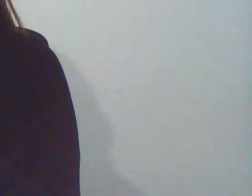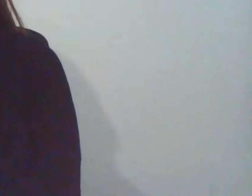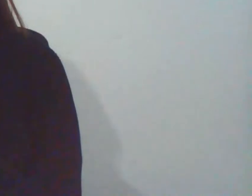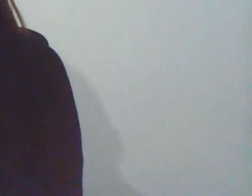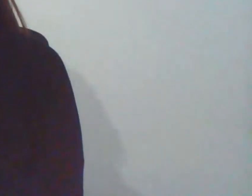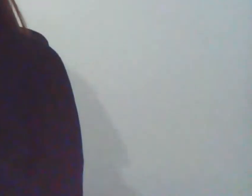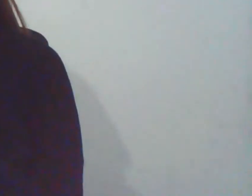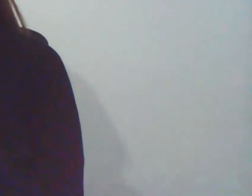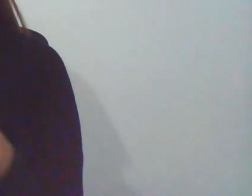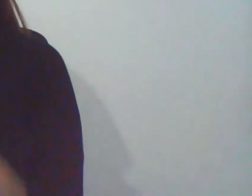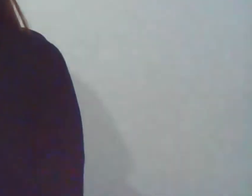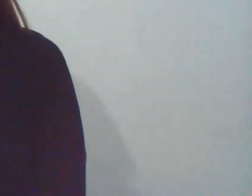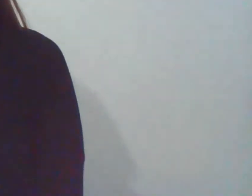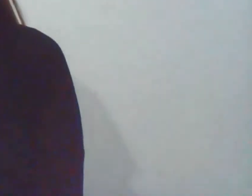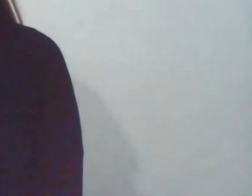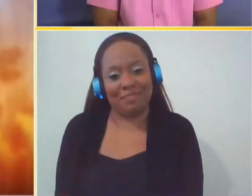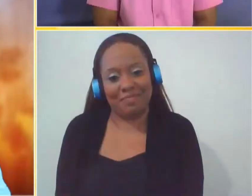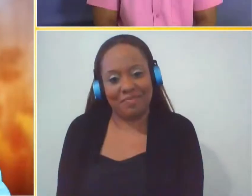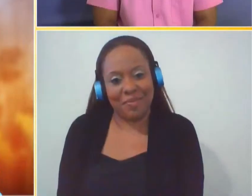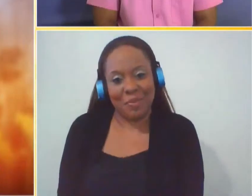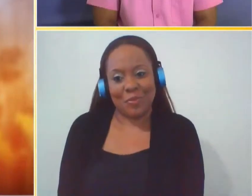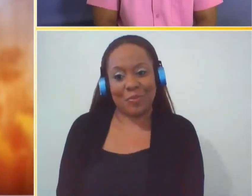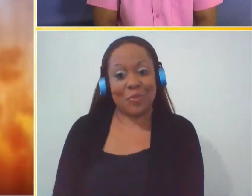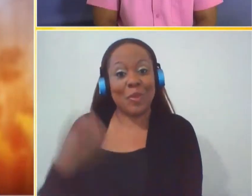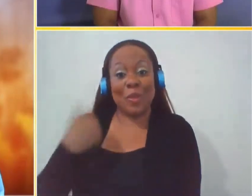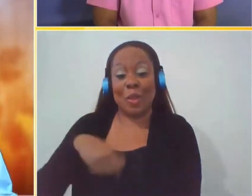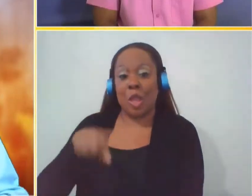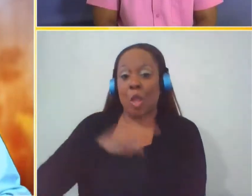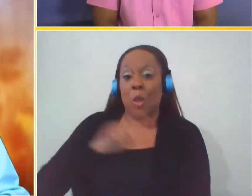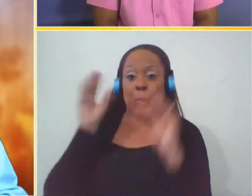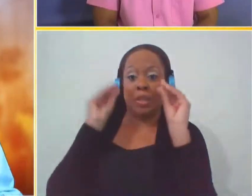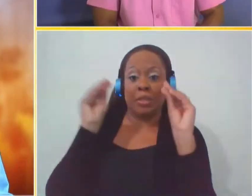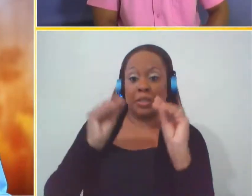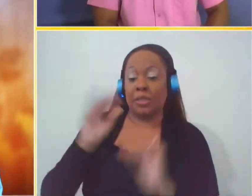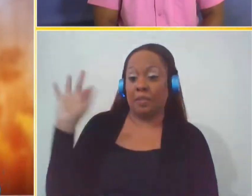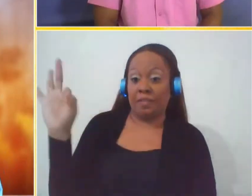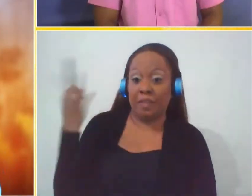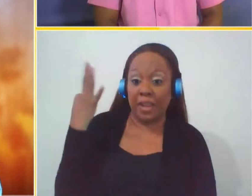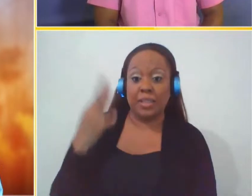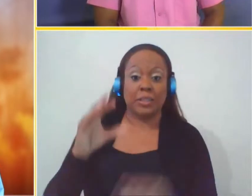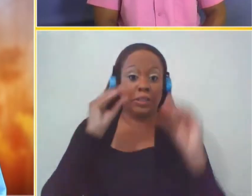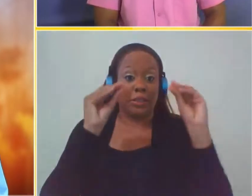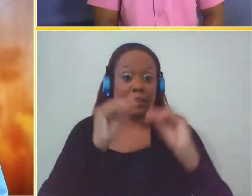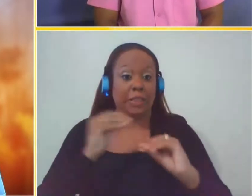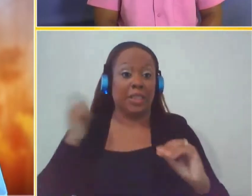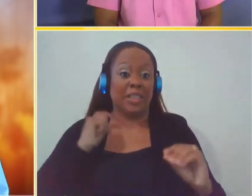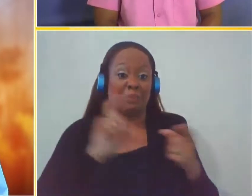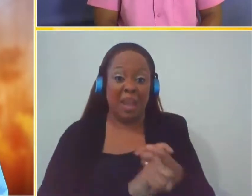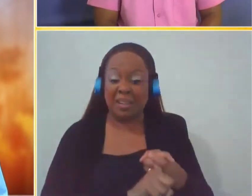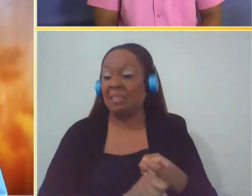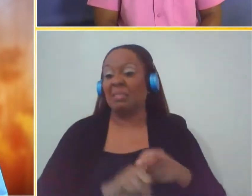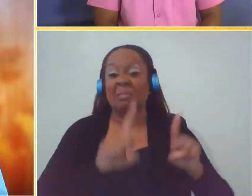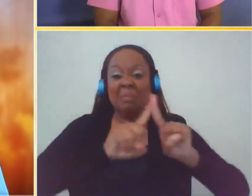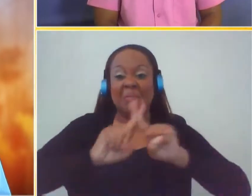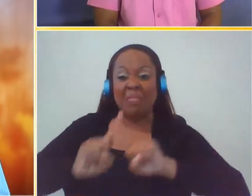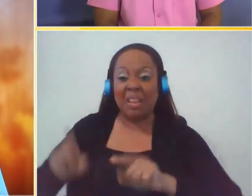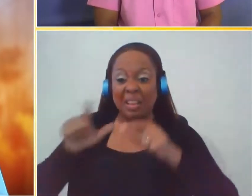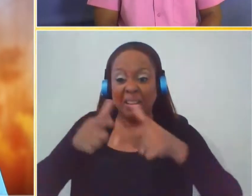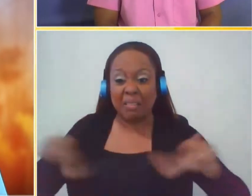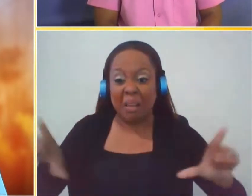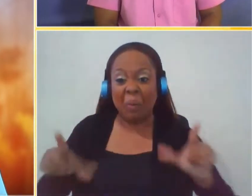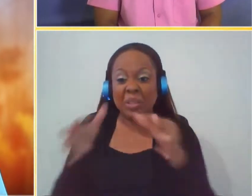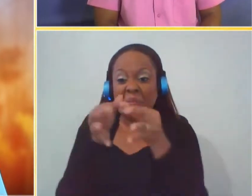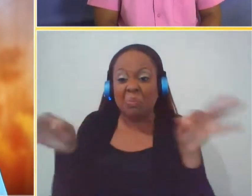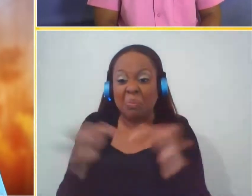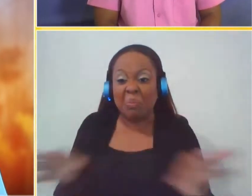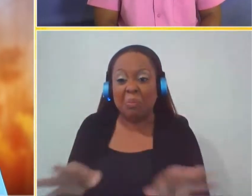important. We teach French, we teach Spanish, we teach all sorts of foreign languages, and yet the people who live